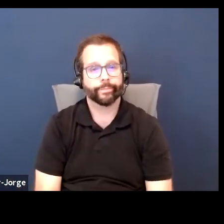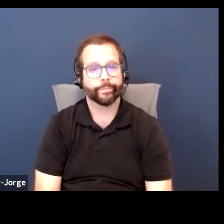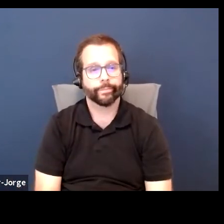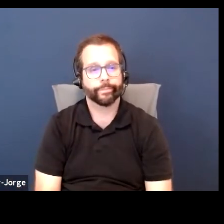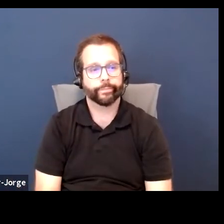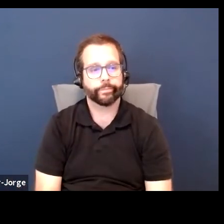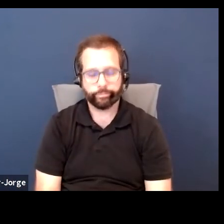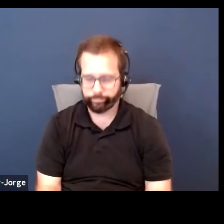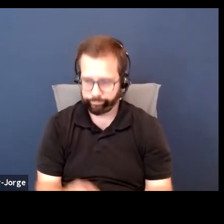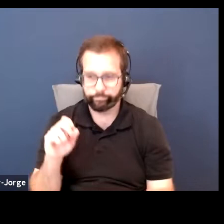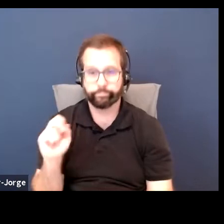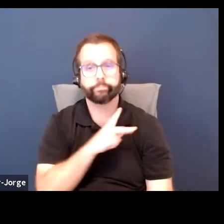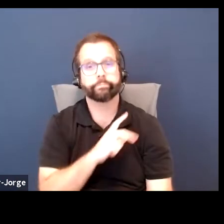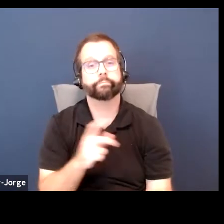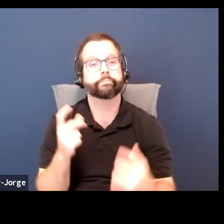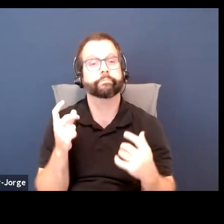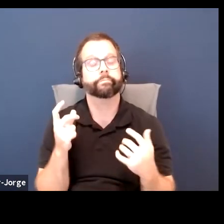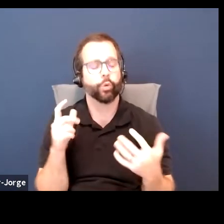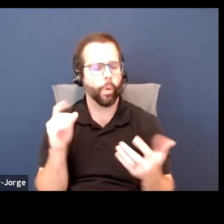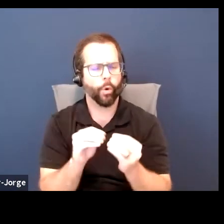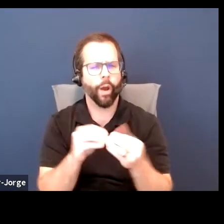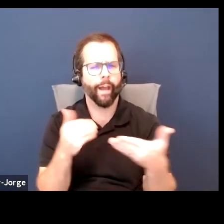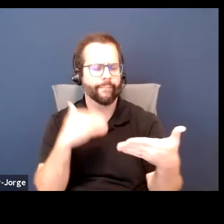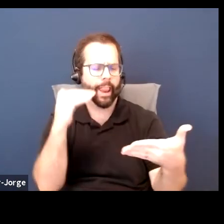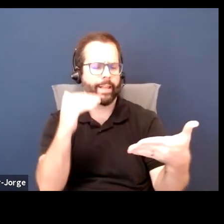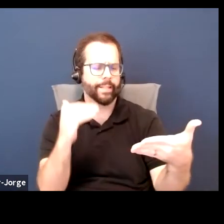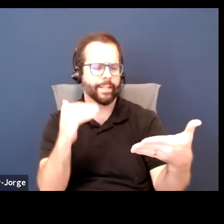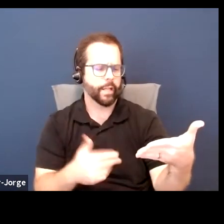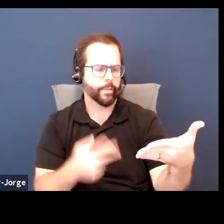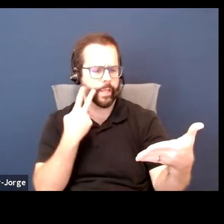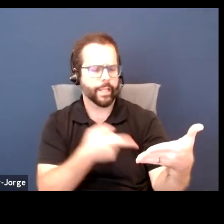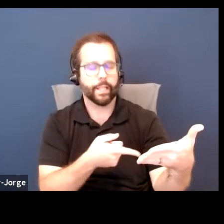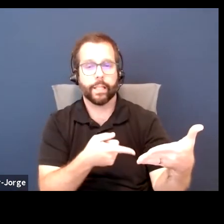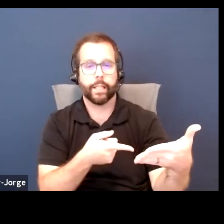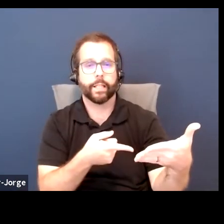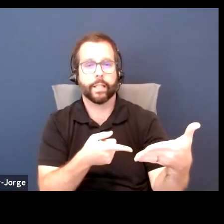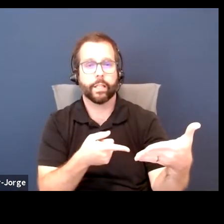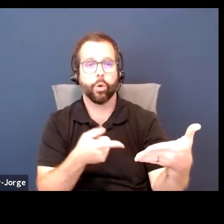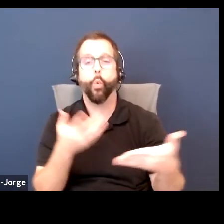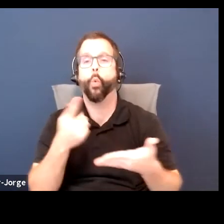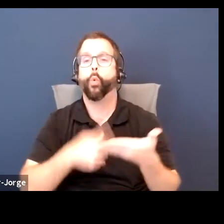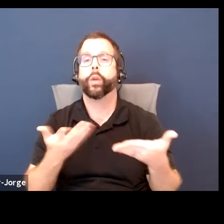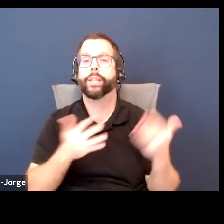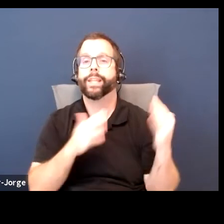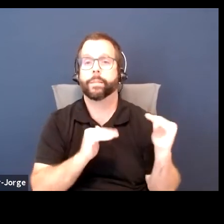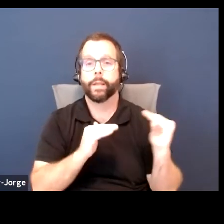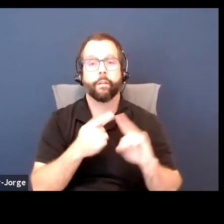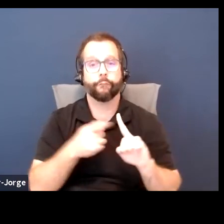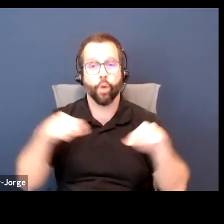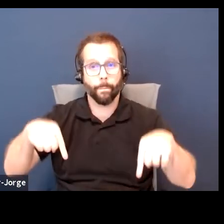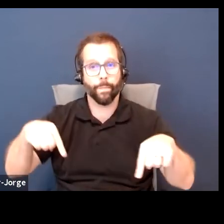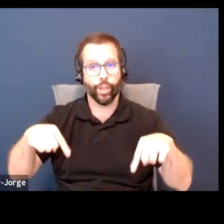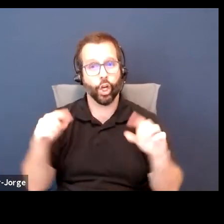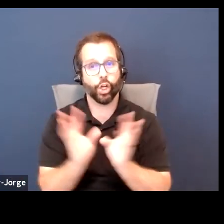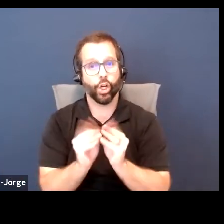All righty. What else do I have on this list? I see on my list that says what to expect from the conference